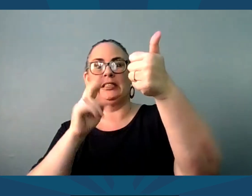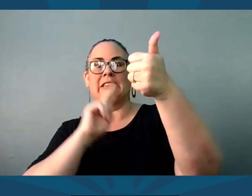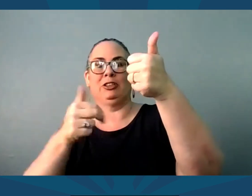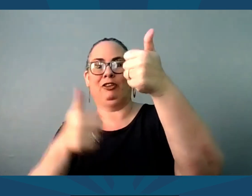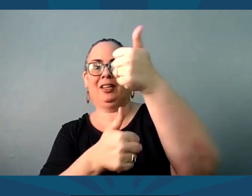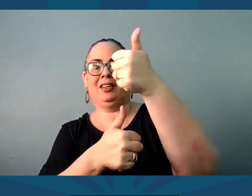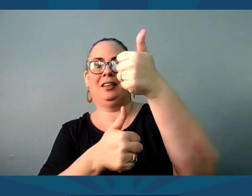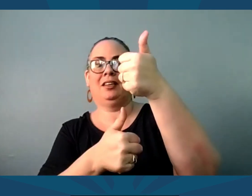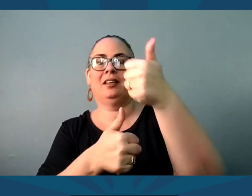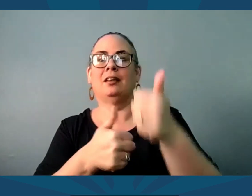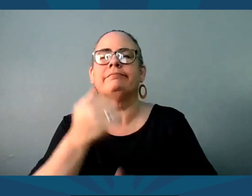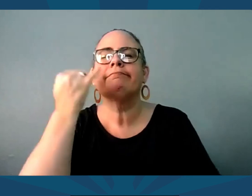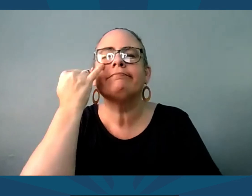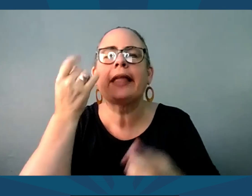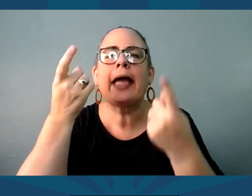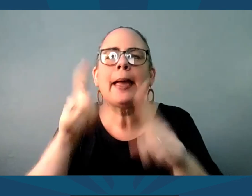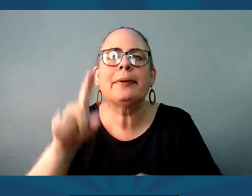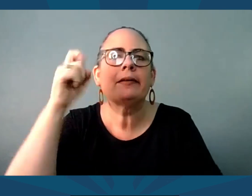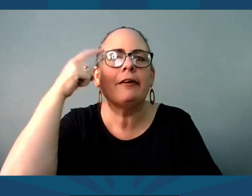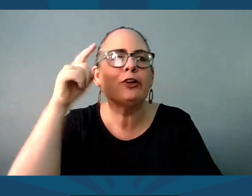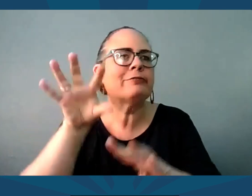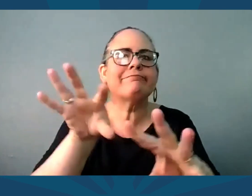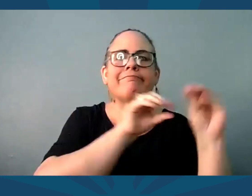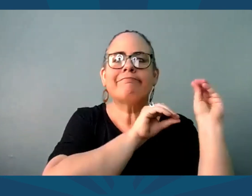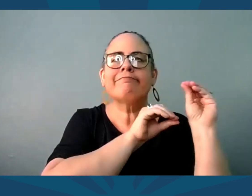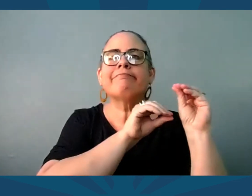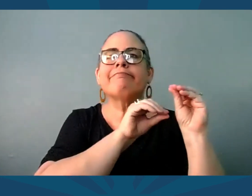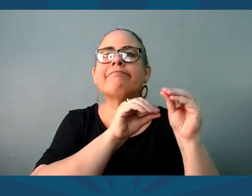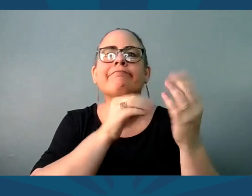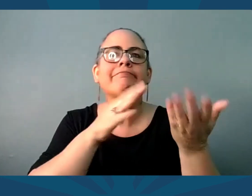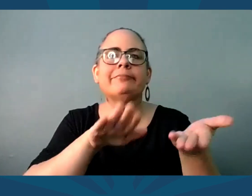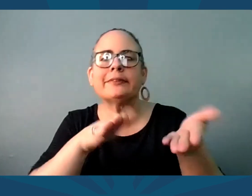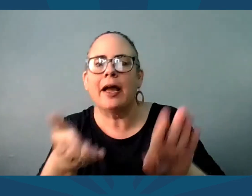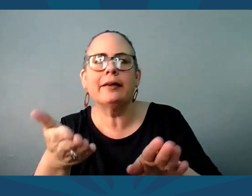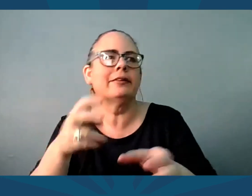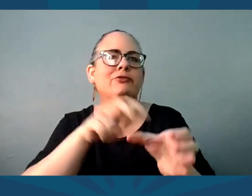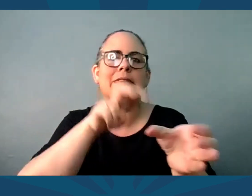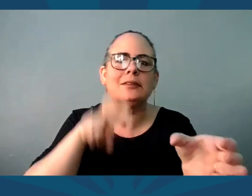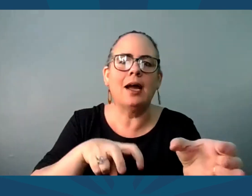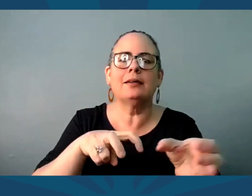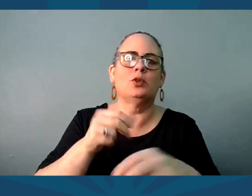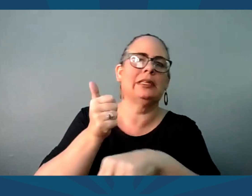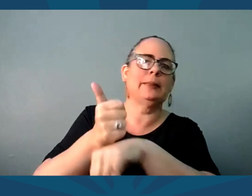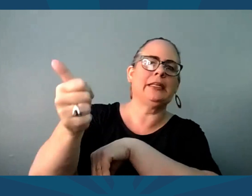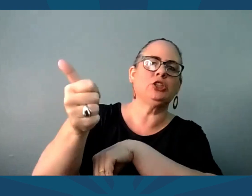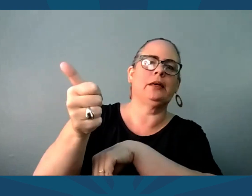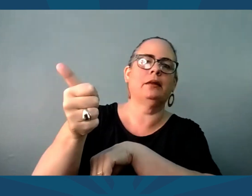The Secretary is next in line in succession should the governor leave office due to